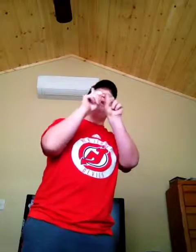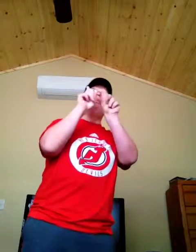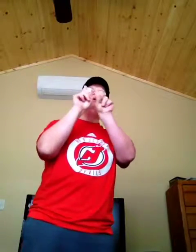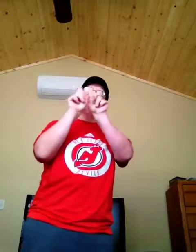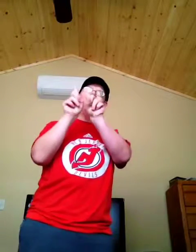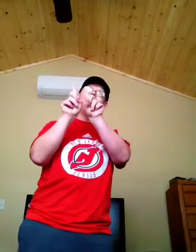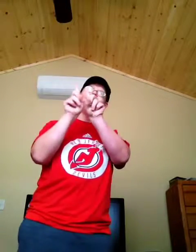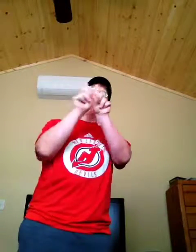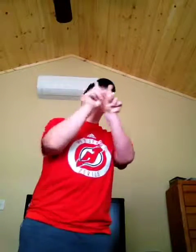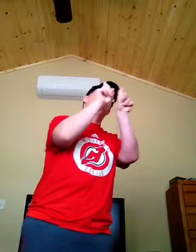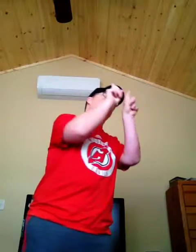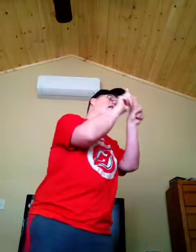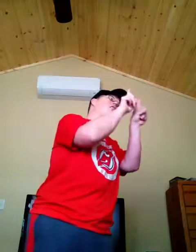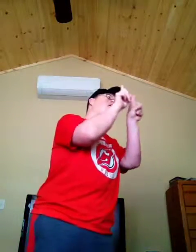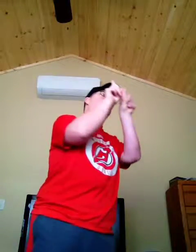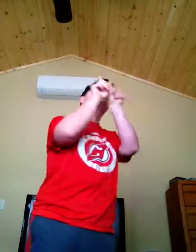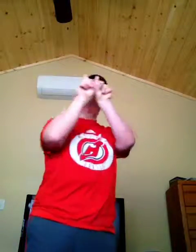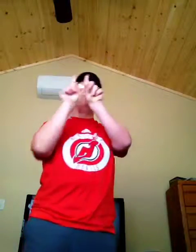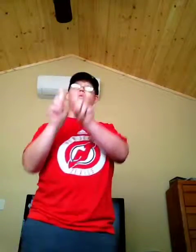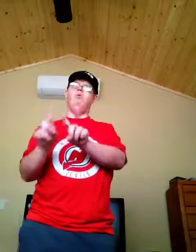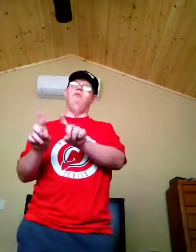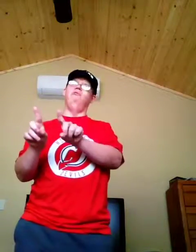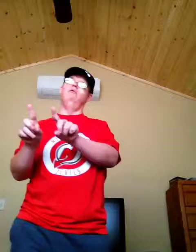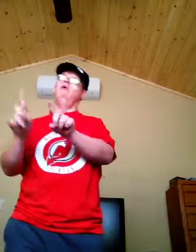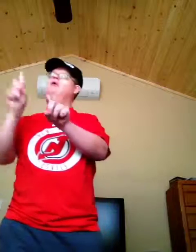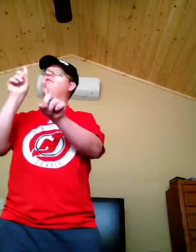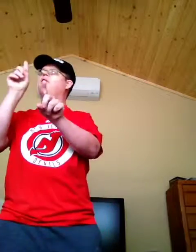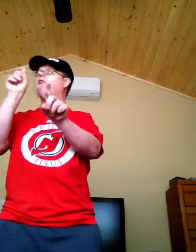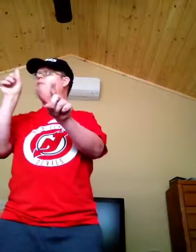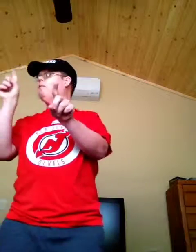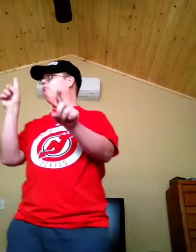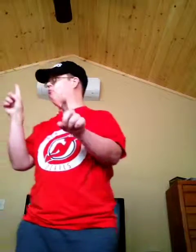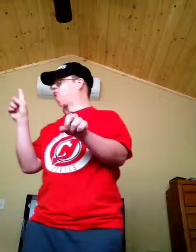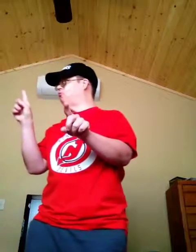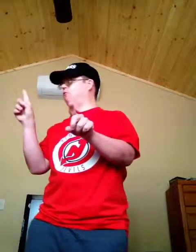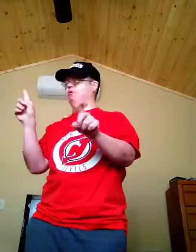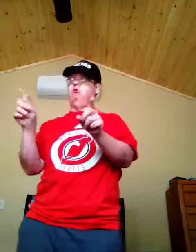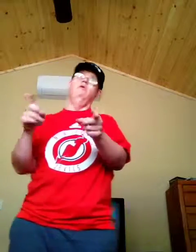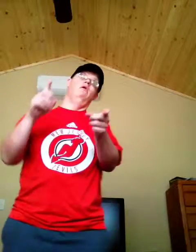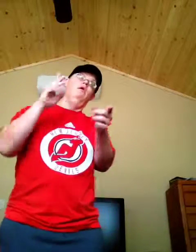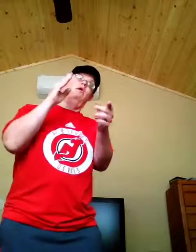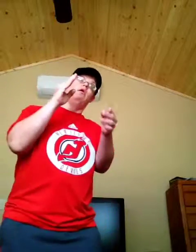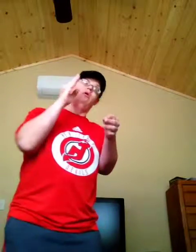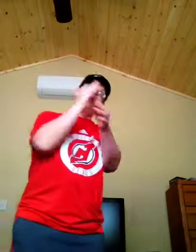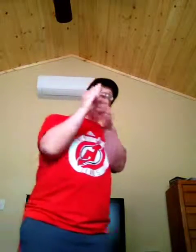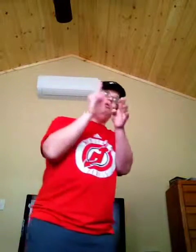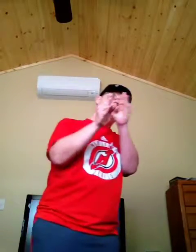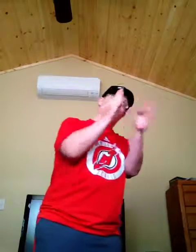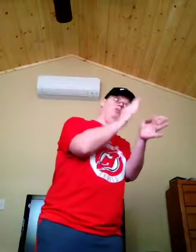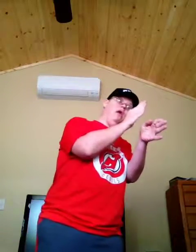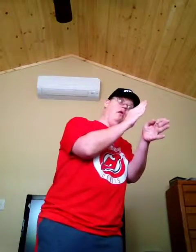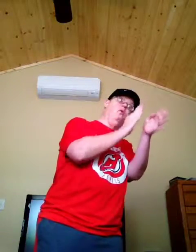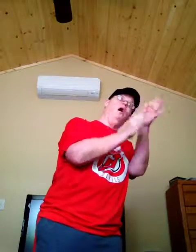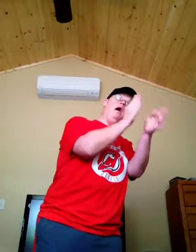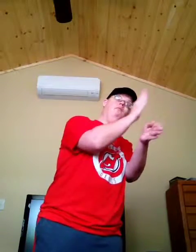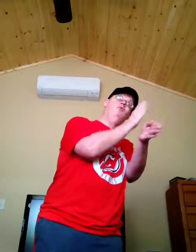The Devil Inside the Wolf. That's my personal series, because you need to understand why I'm doing